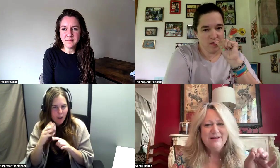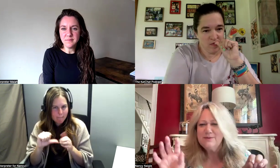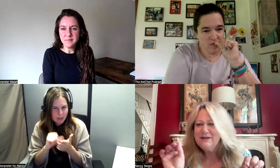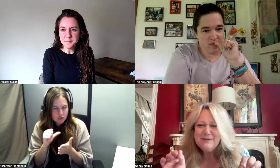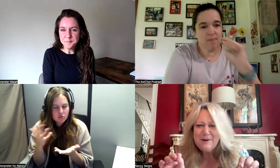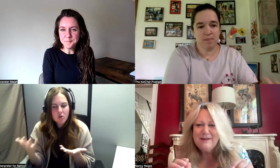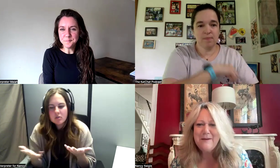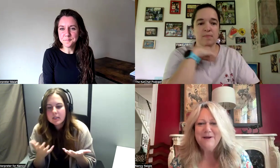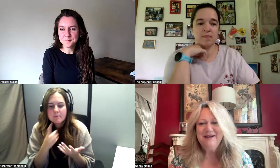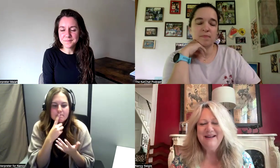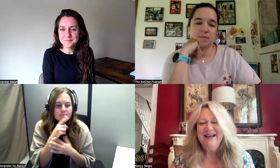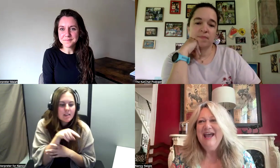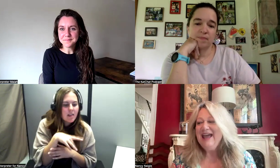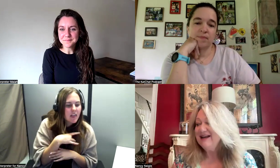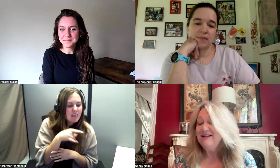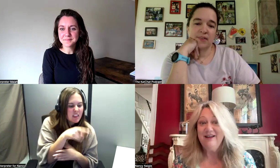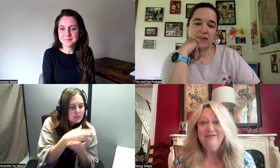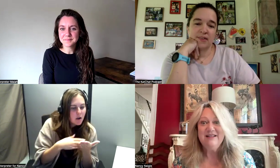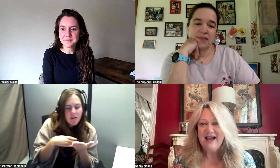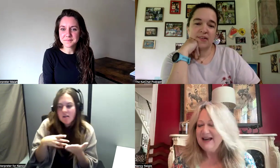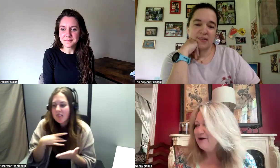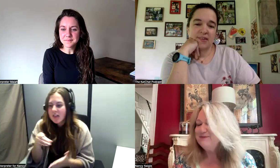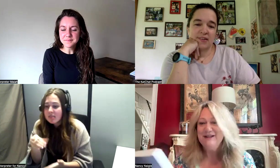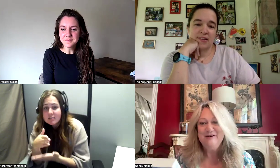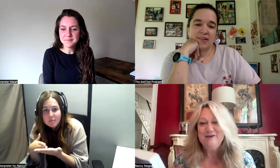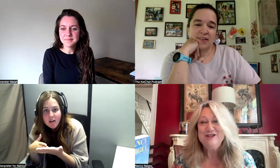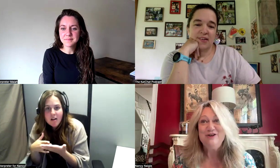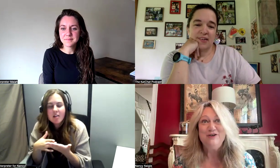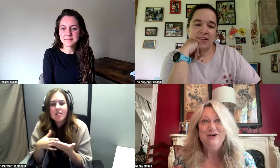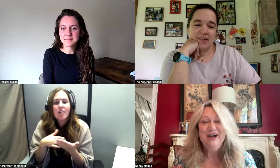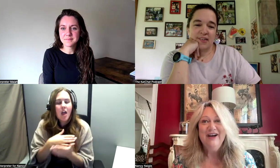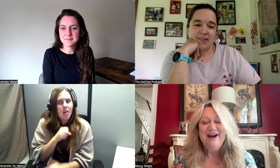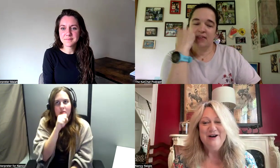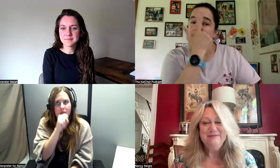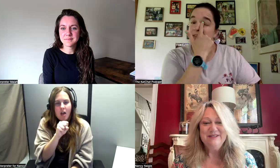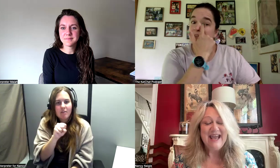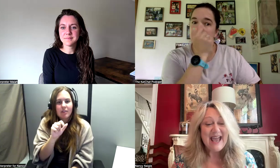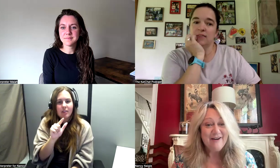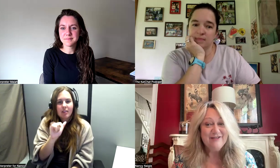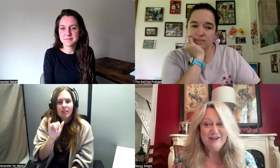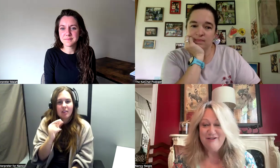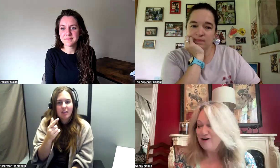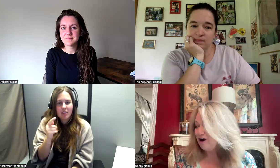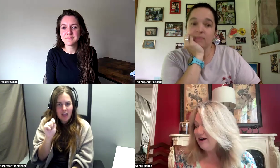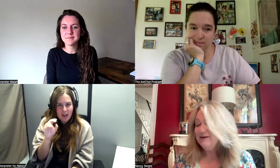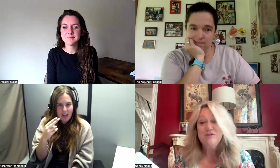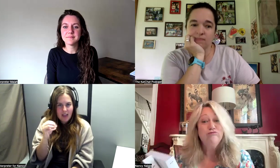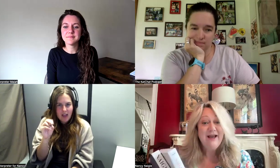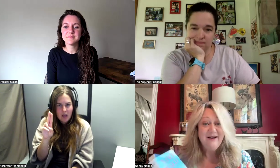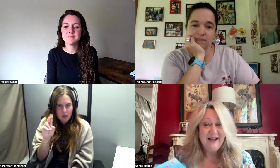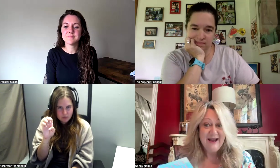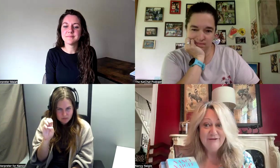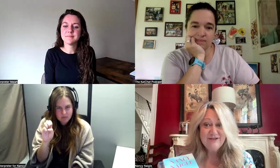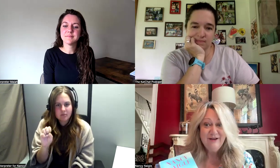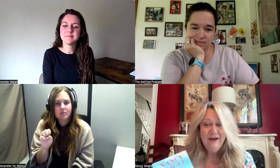this part of this one and this part of that one. And then I loved the lighthouse, but in the original layout of the cover art, there was a